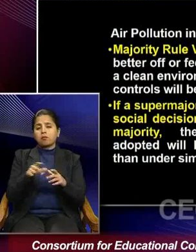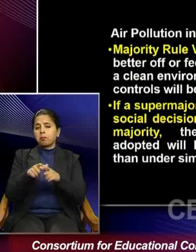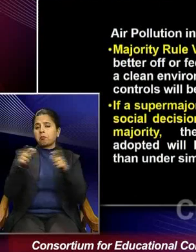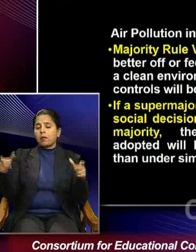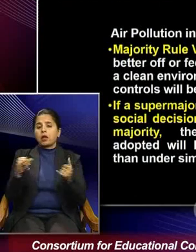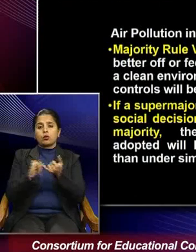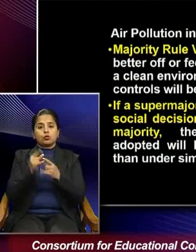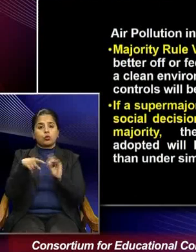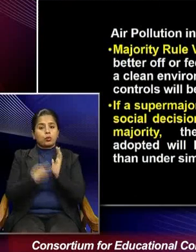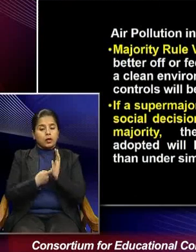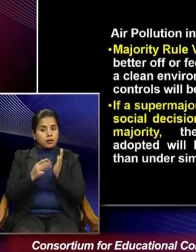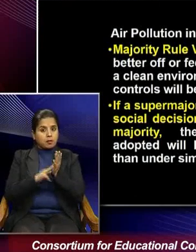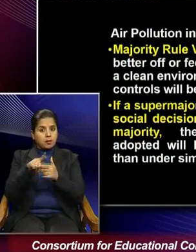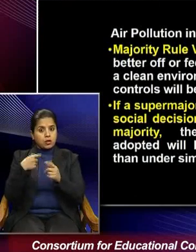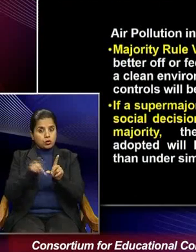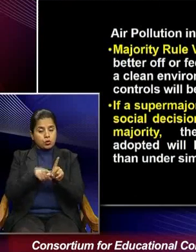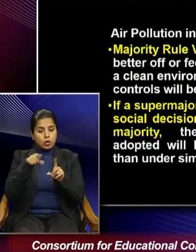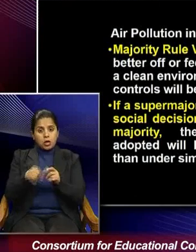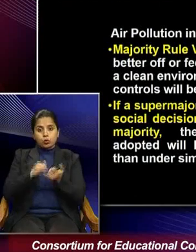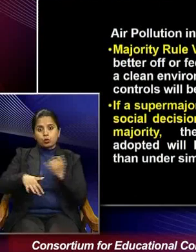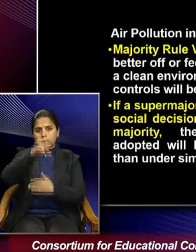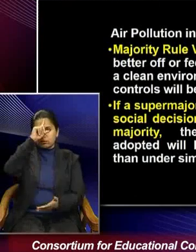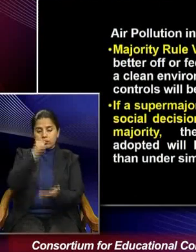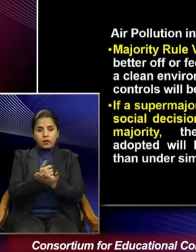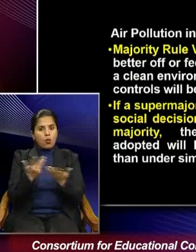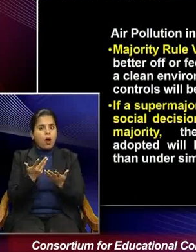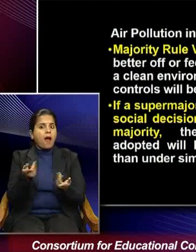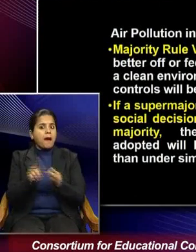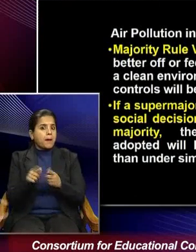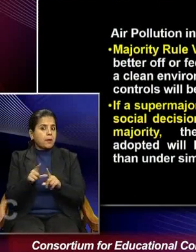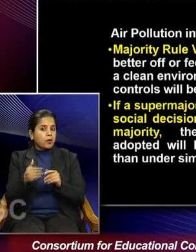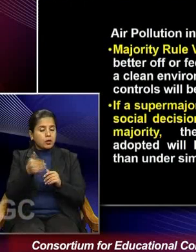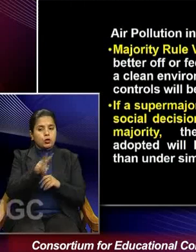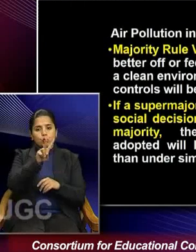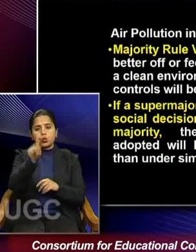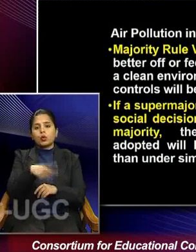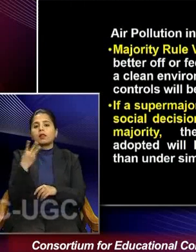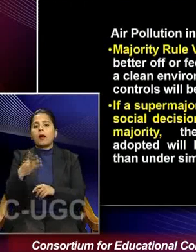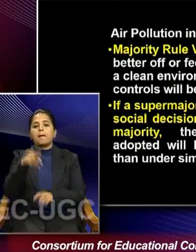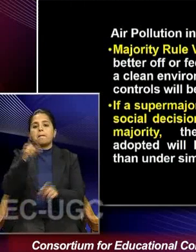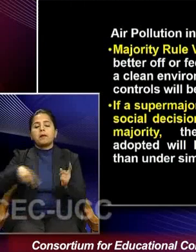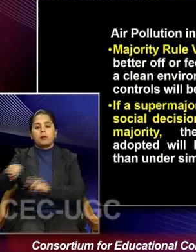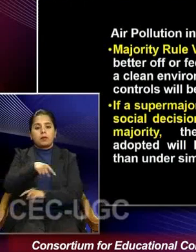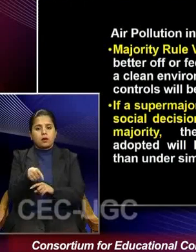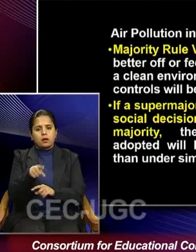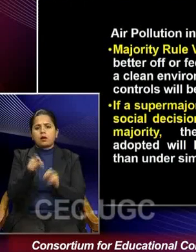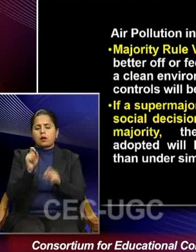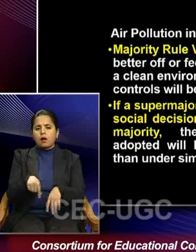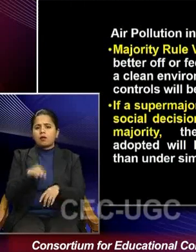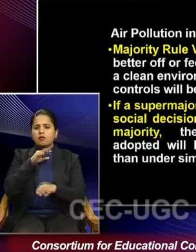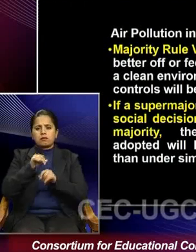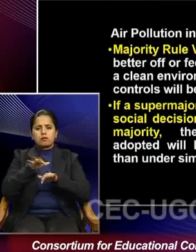is needed to make that social decision to happen, which is 2/3 majority, then the pollution